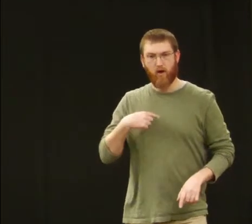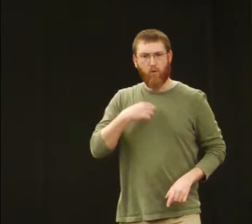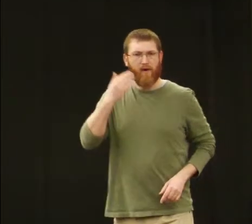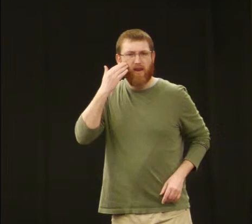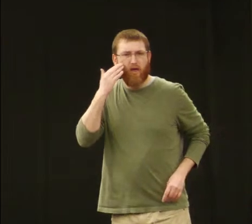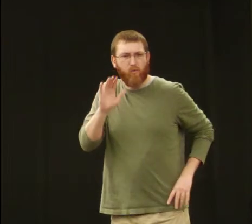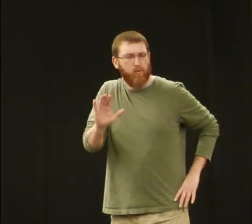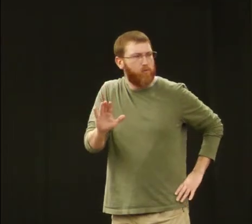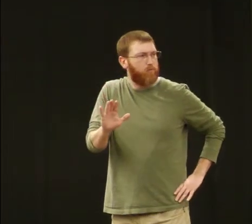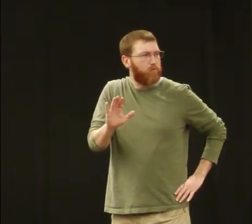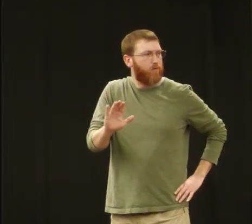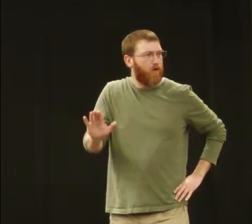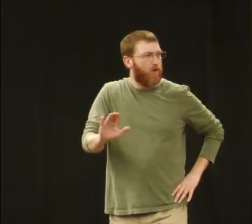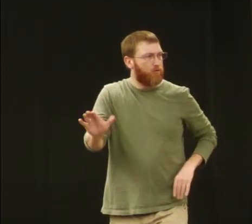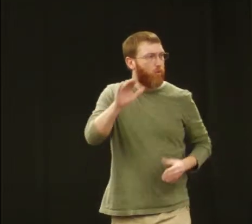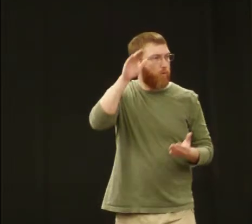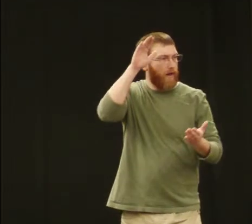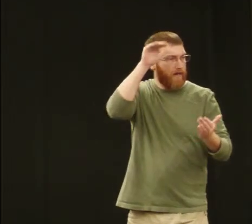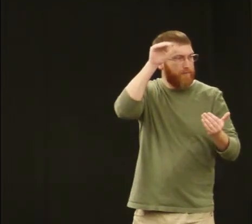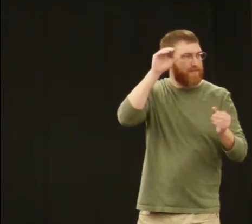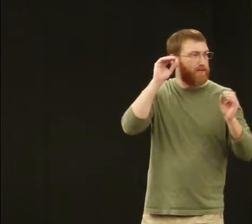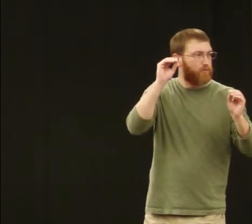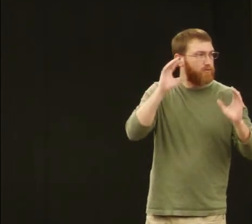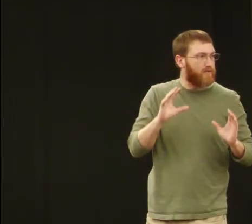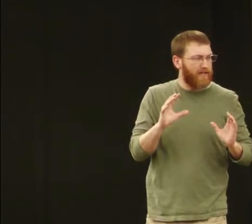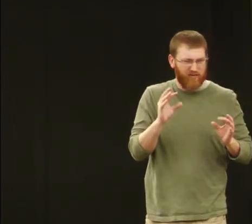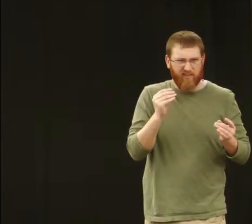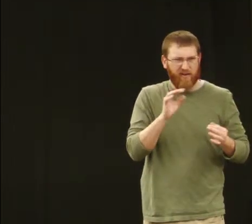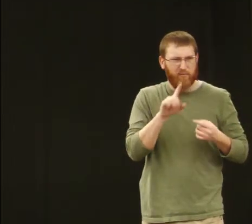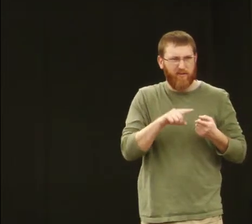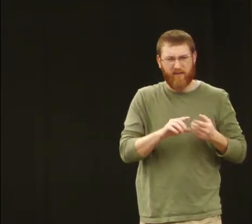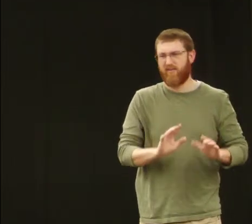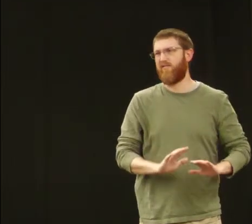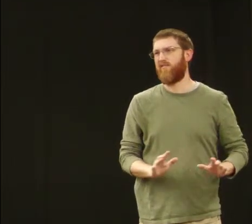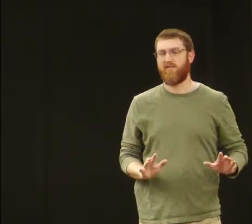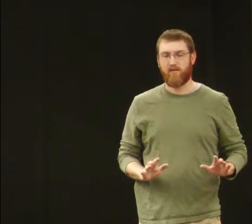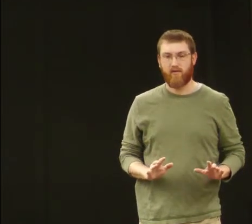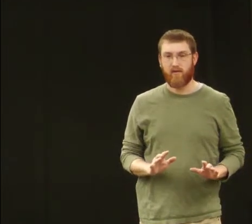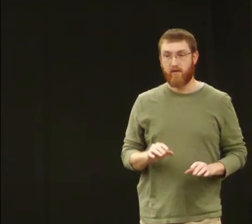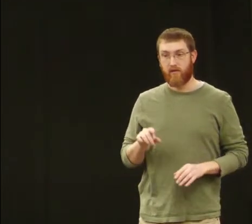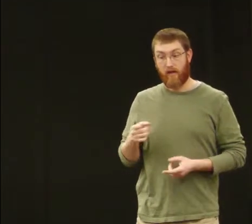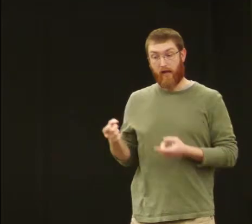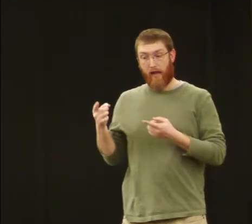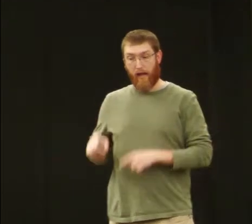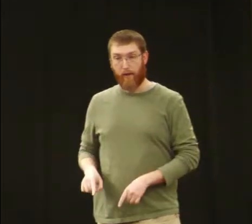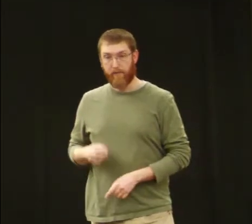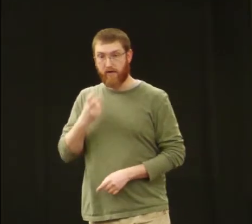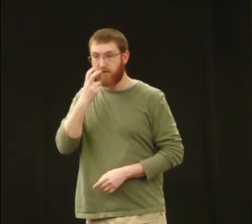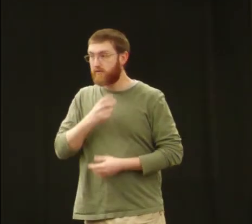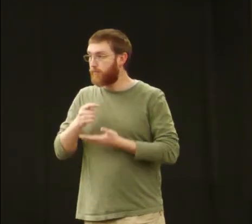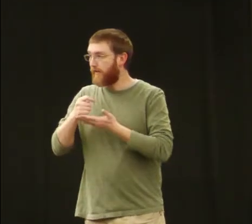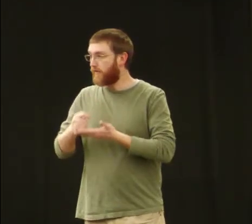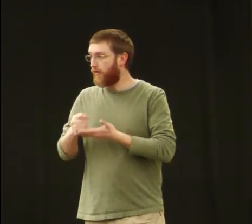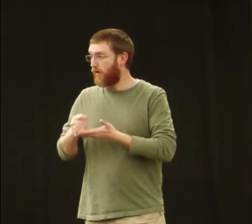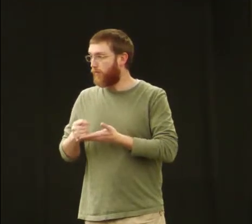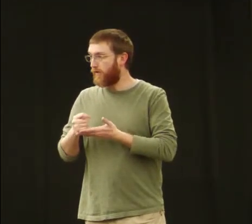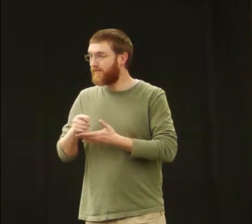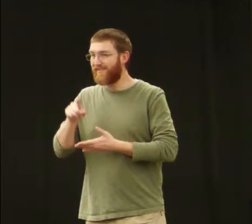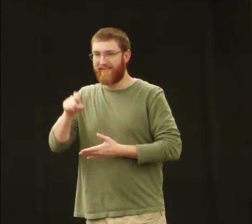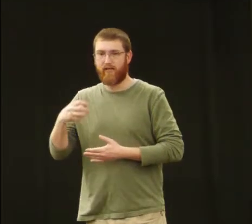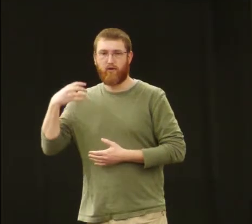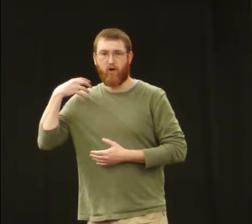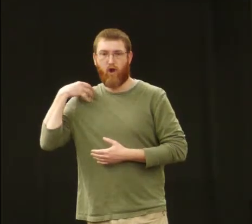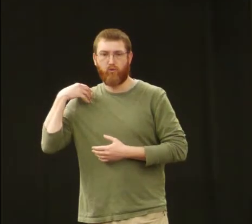know that your expectation as a teacher thinking about that. Now, what needed to happen is speech language pathologists needed to coach and mentor